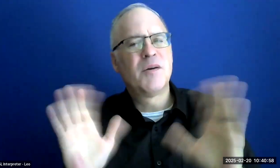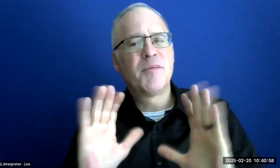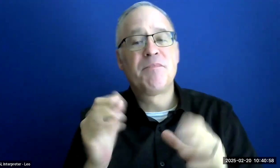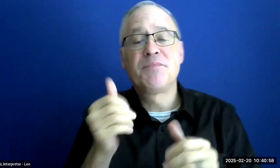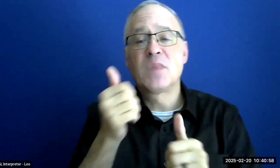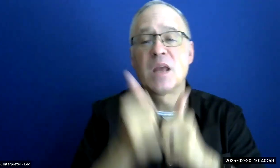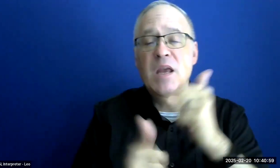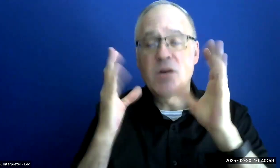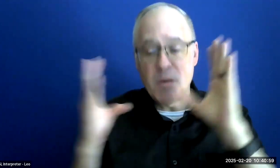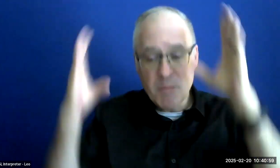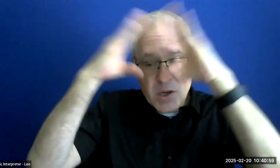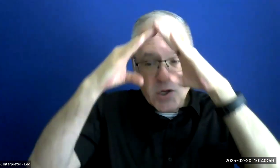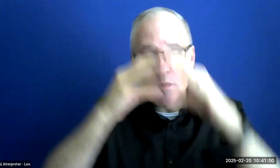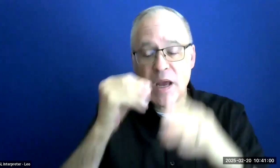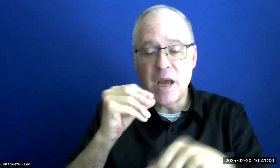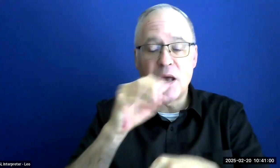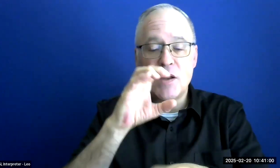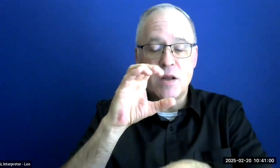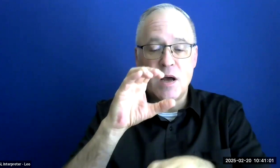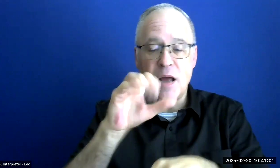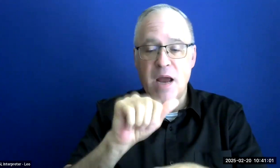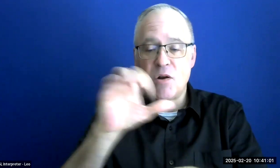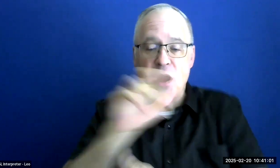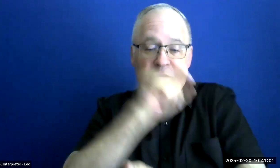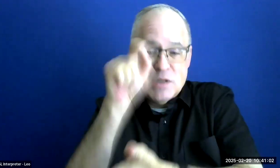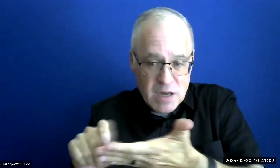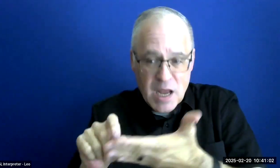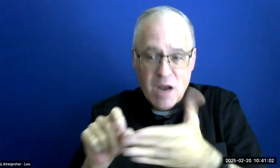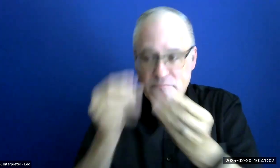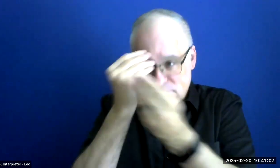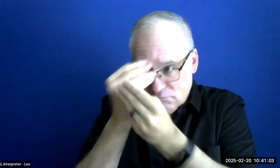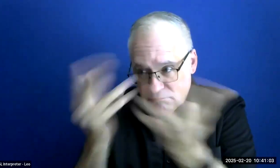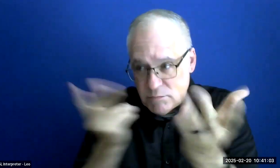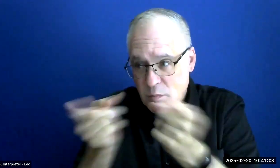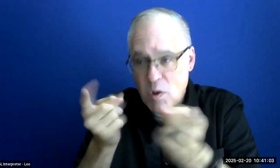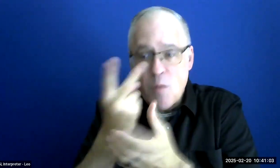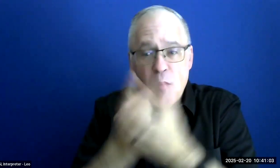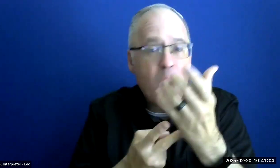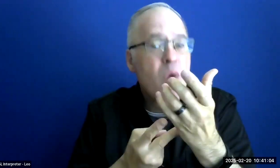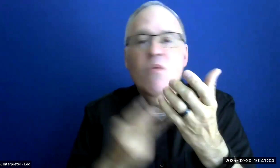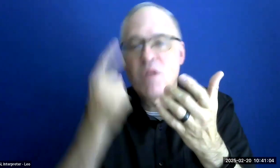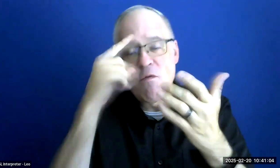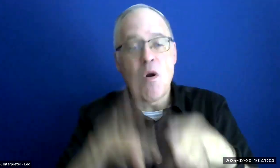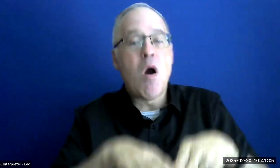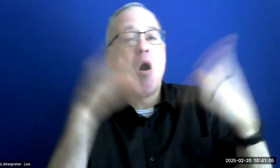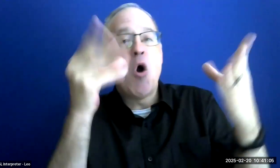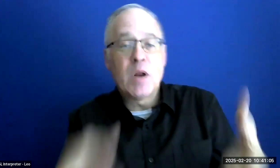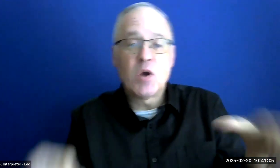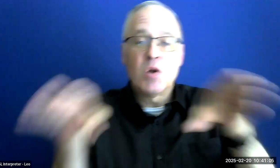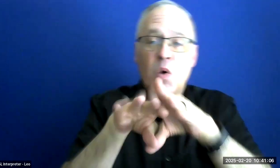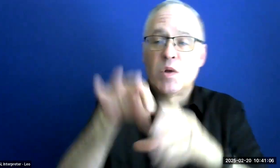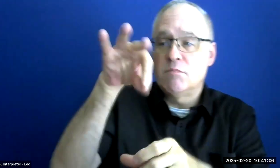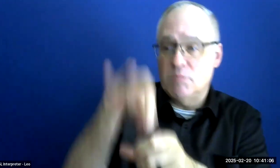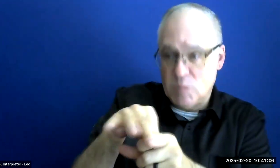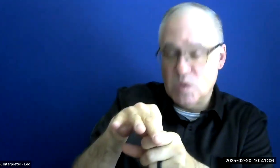and also annual conference secretary has been informed related to the opening and closing of each ballot, that